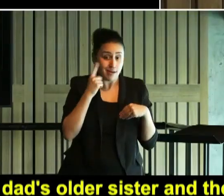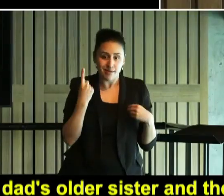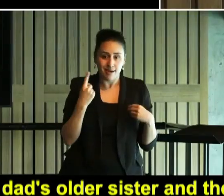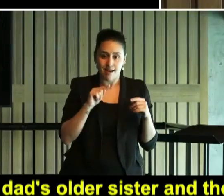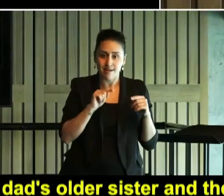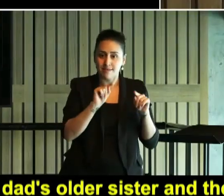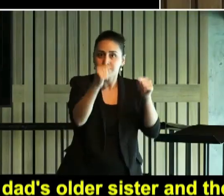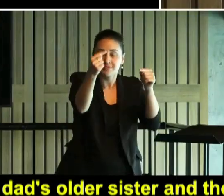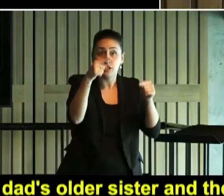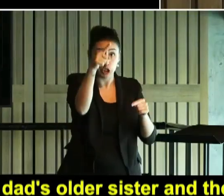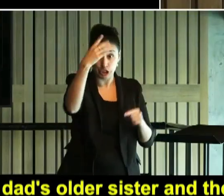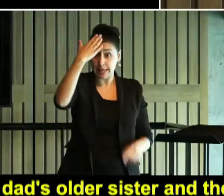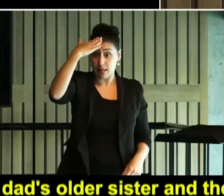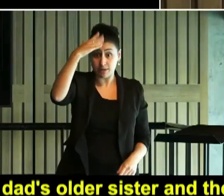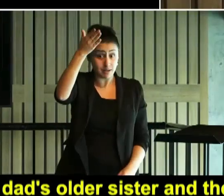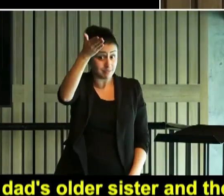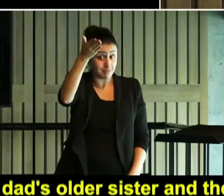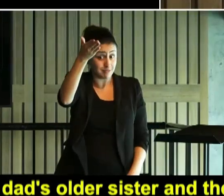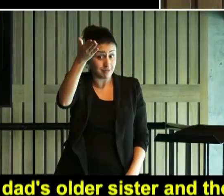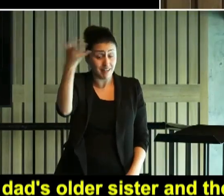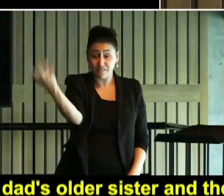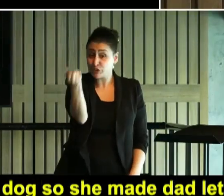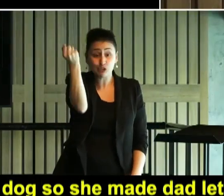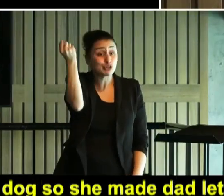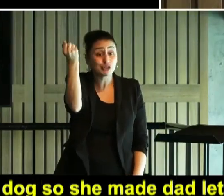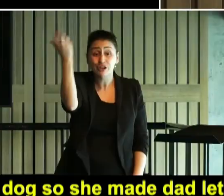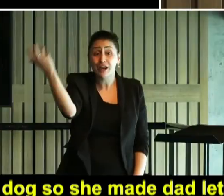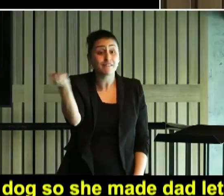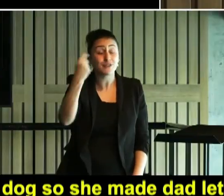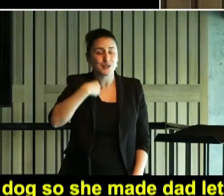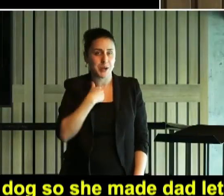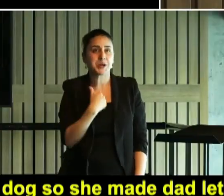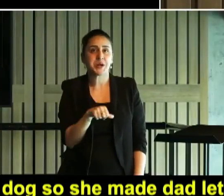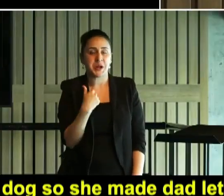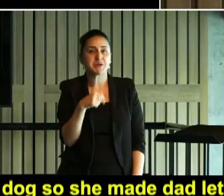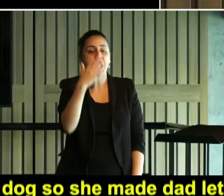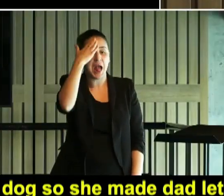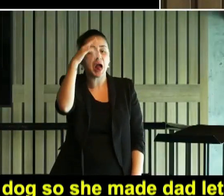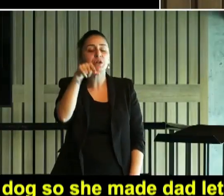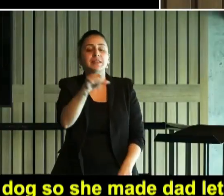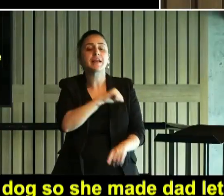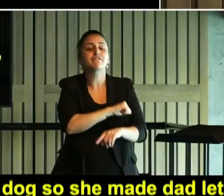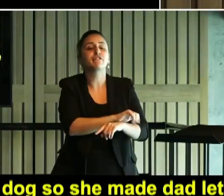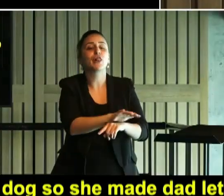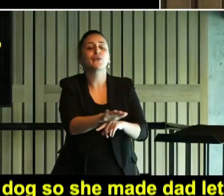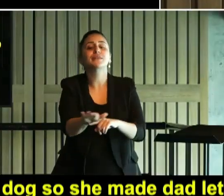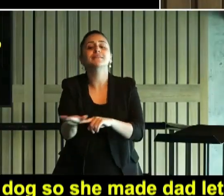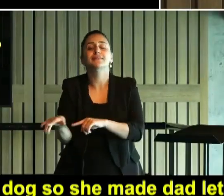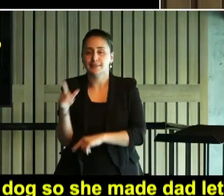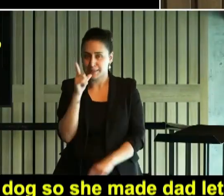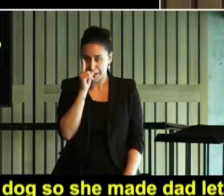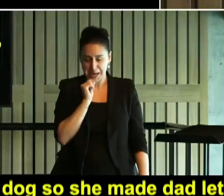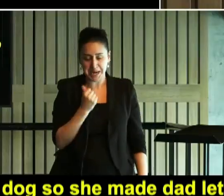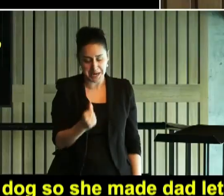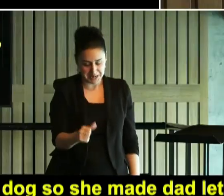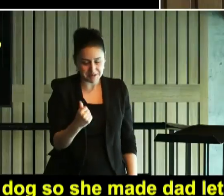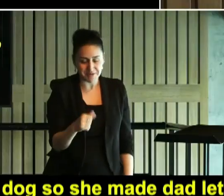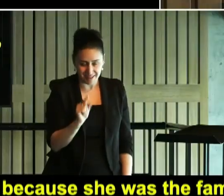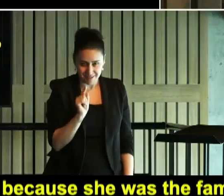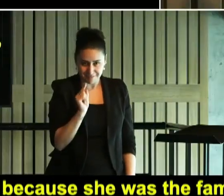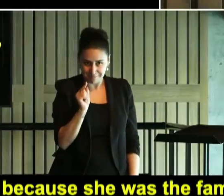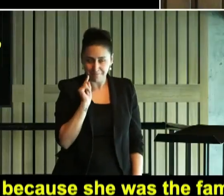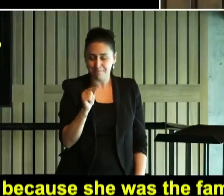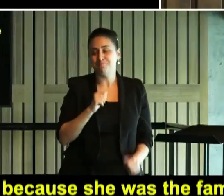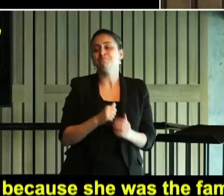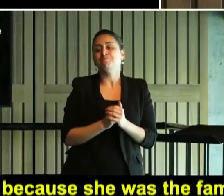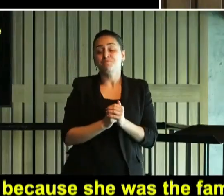it because she was the family elder. So we learned about elders and their role in community and power back then, sort of stuff. So even though we